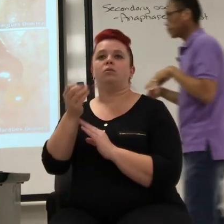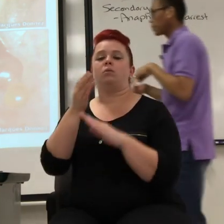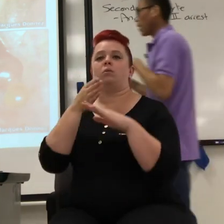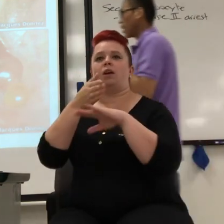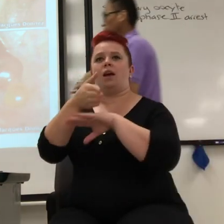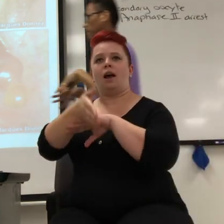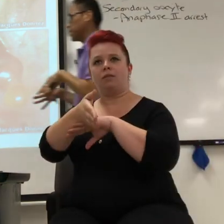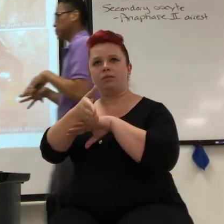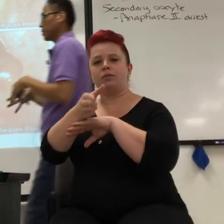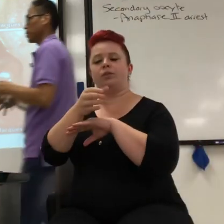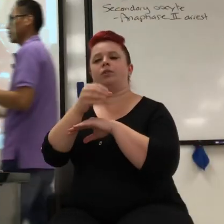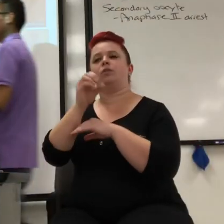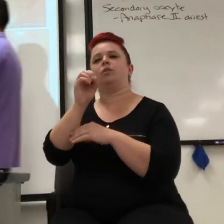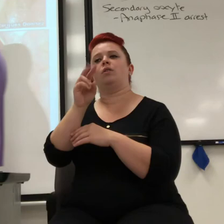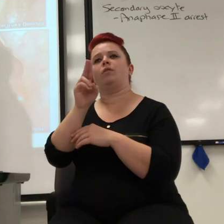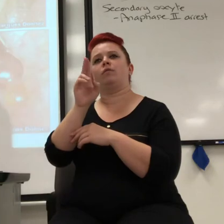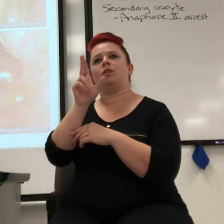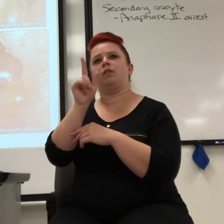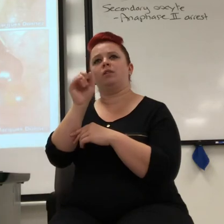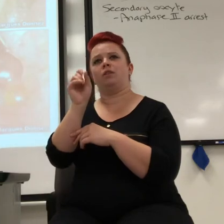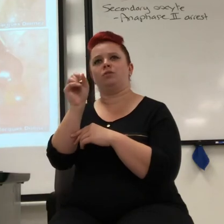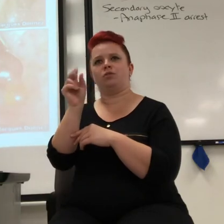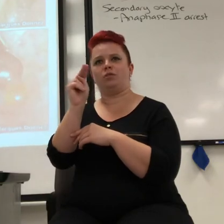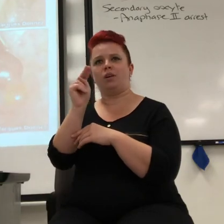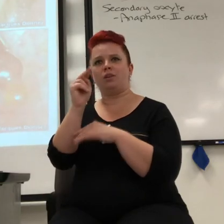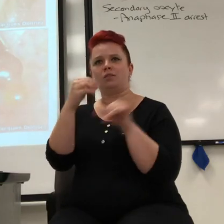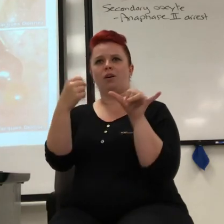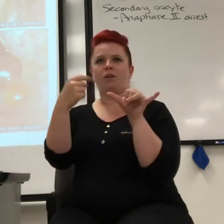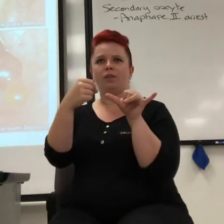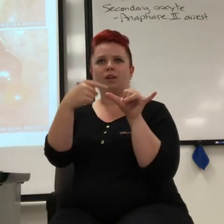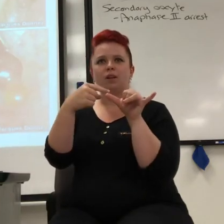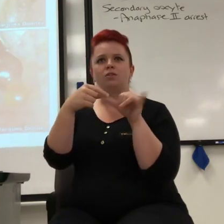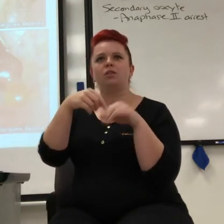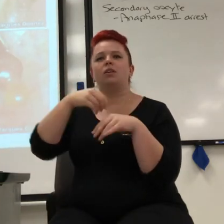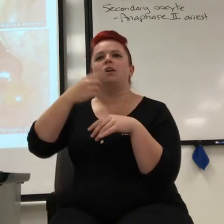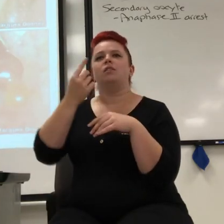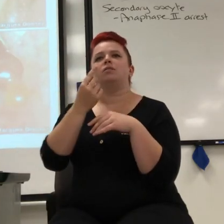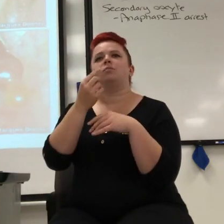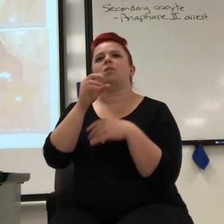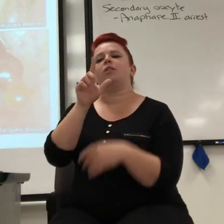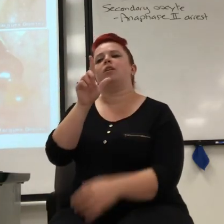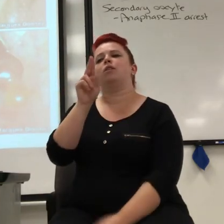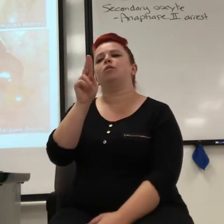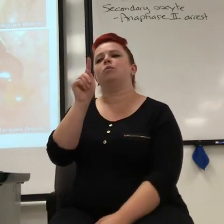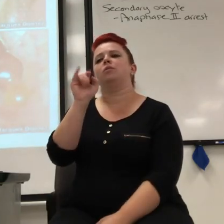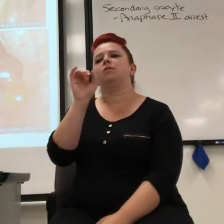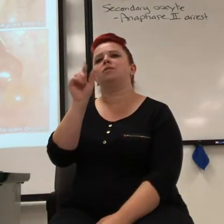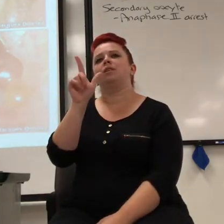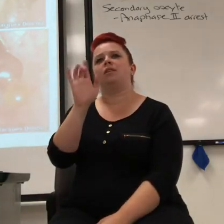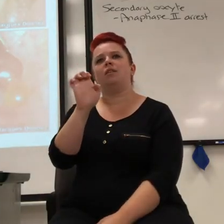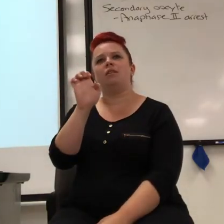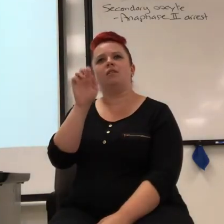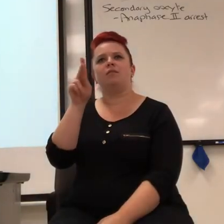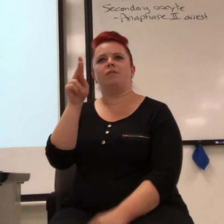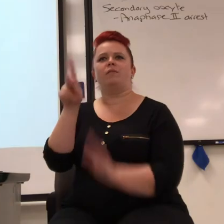after ovulation, there's something called the luteal phase in the ovary. The luteal phase